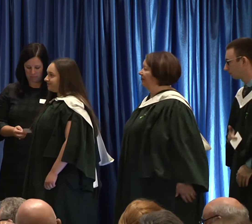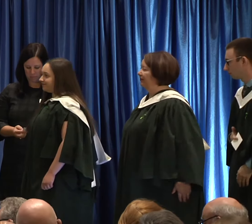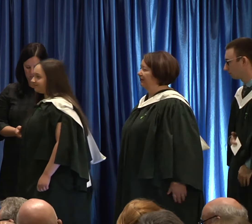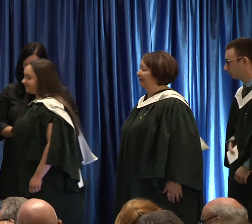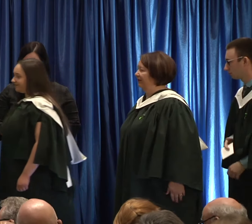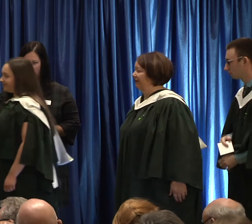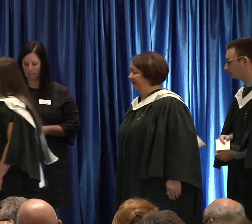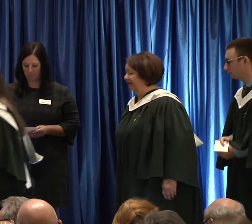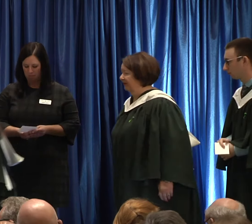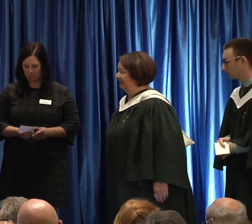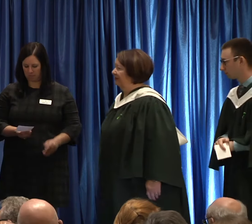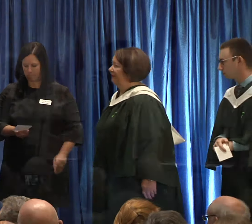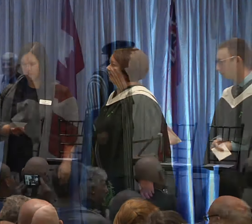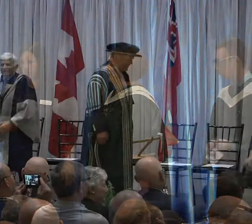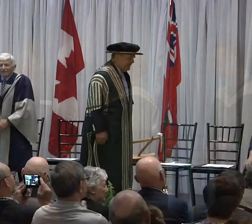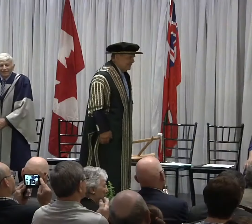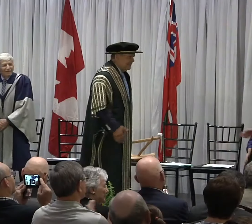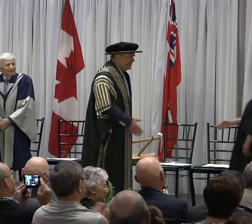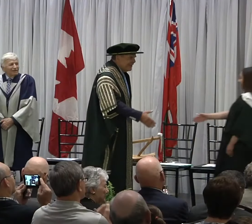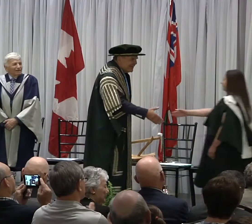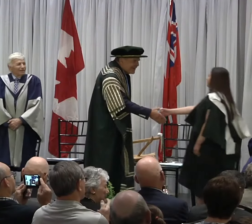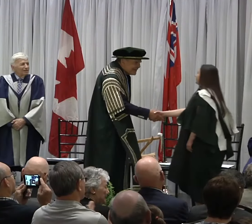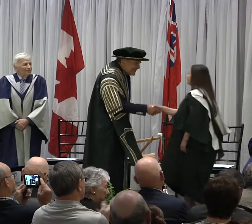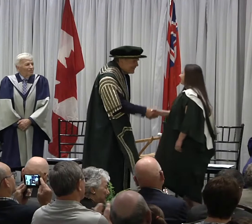Anna Gabrielle Norton.